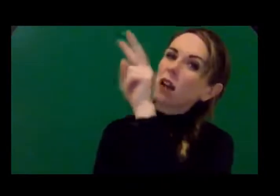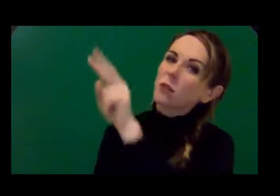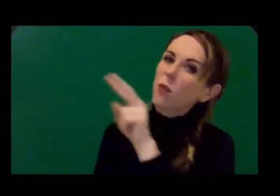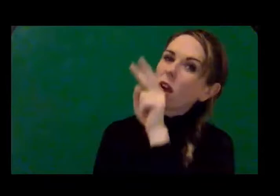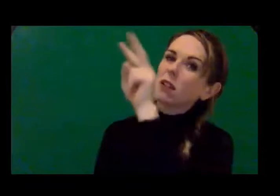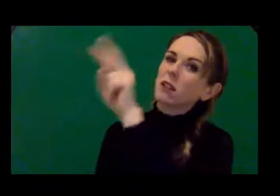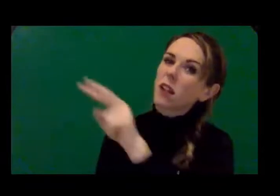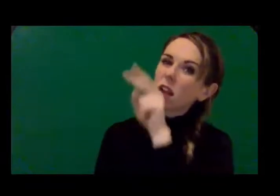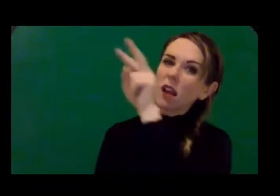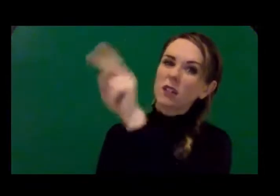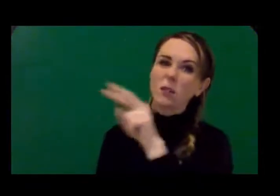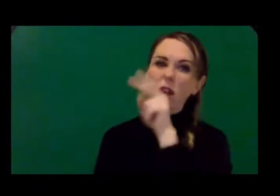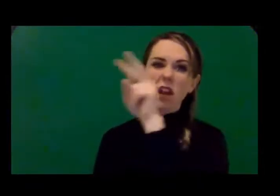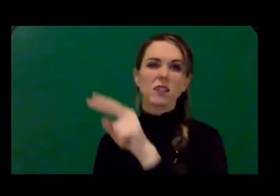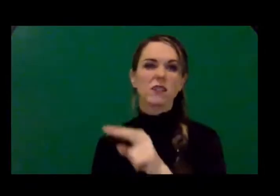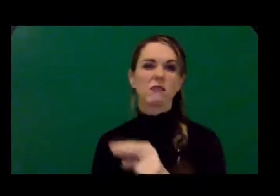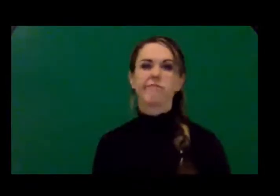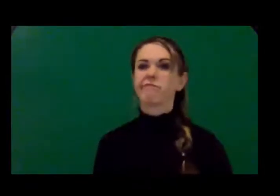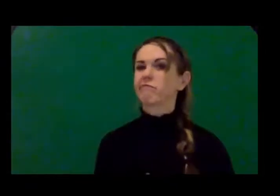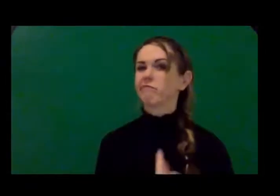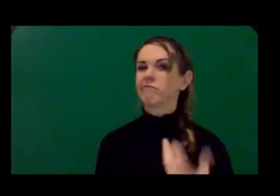but nothing is happening.